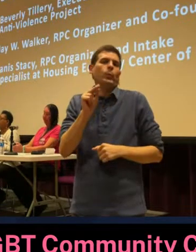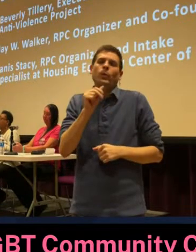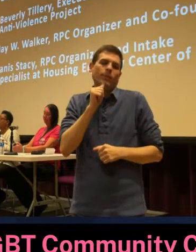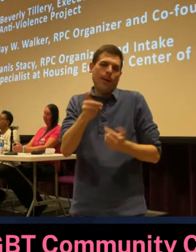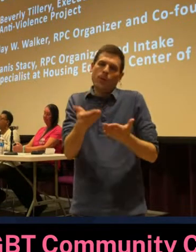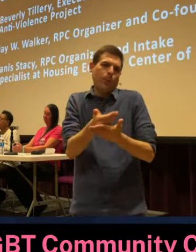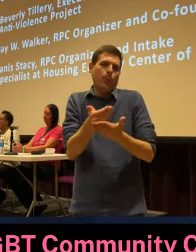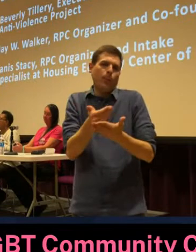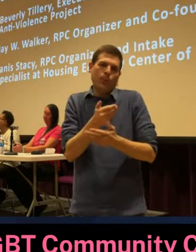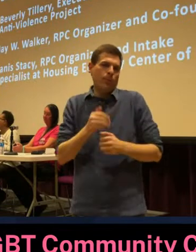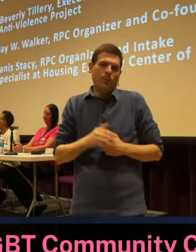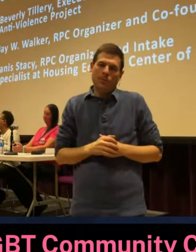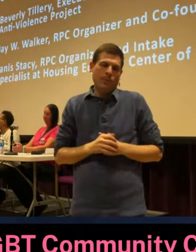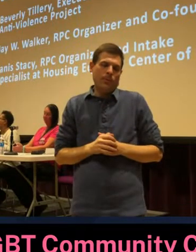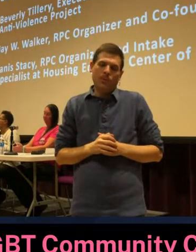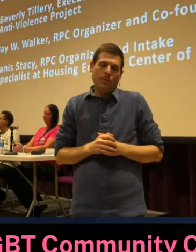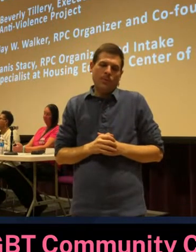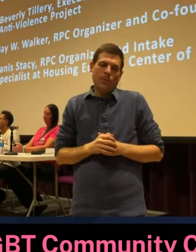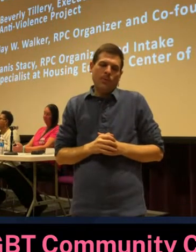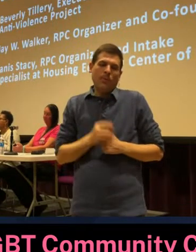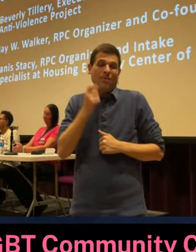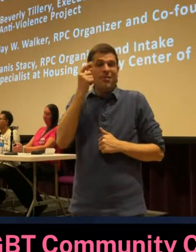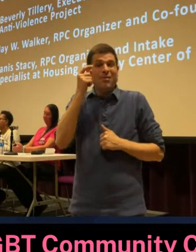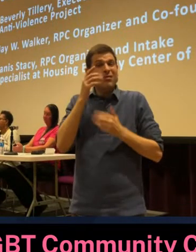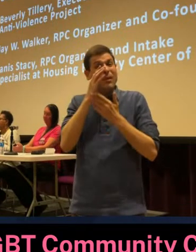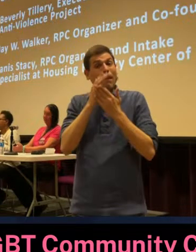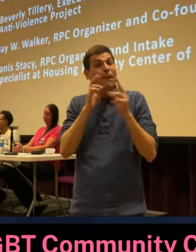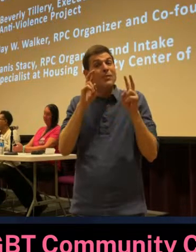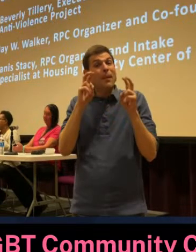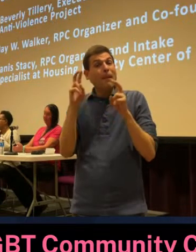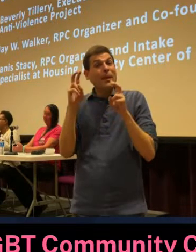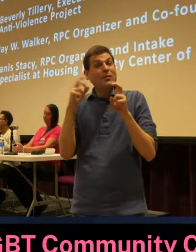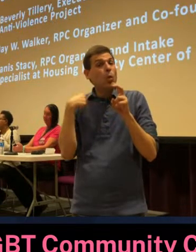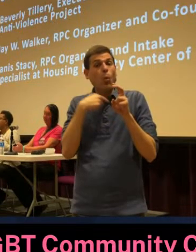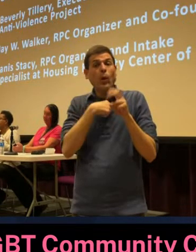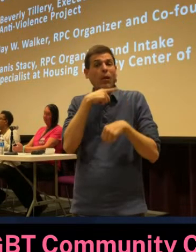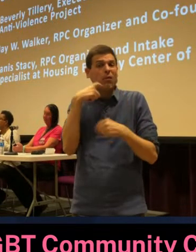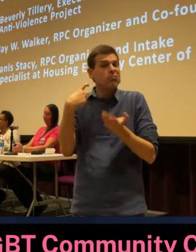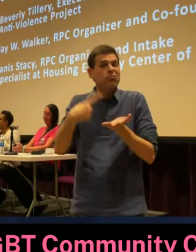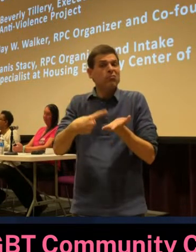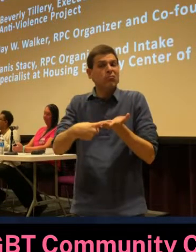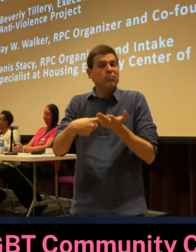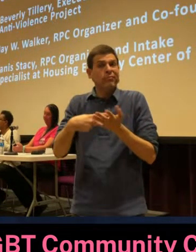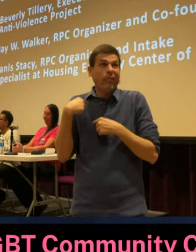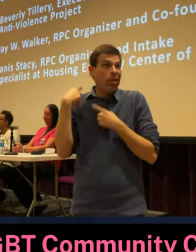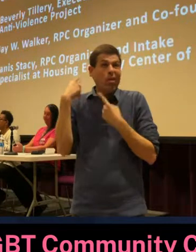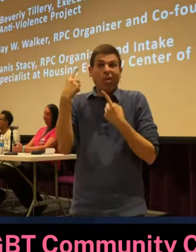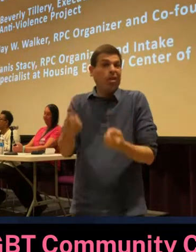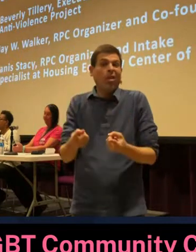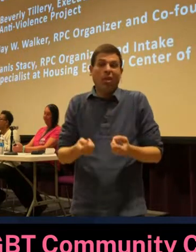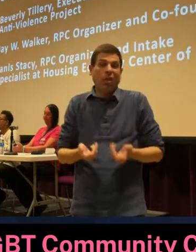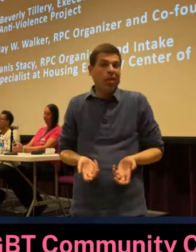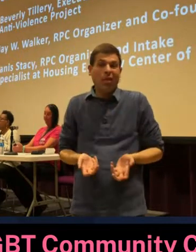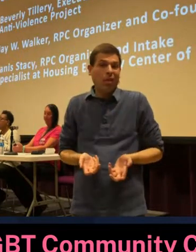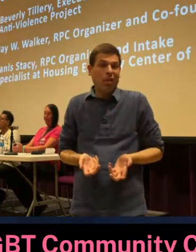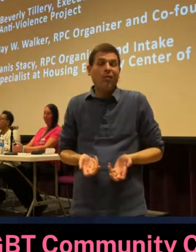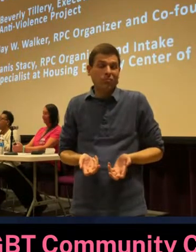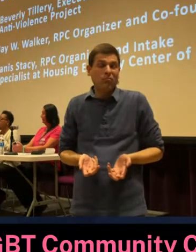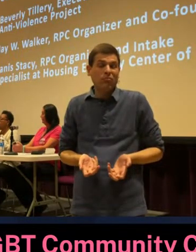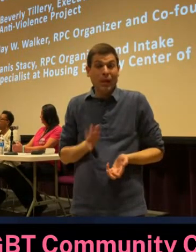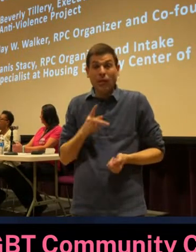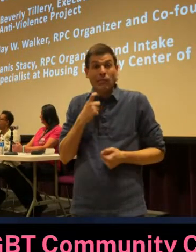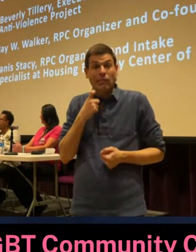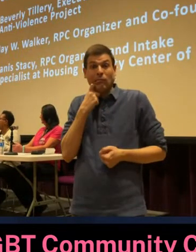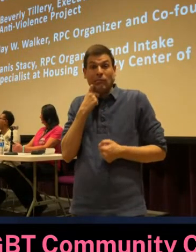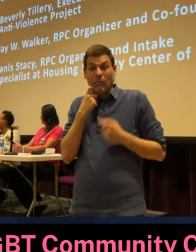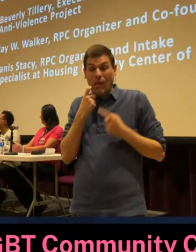We've been actually talking about some of these things for many years, but even just more recently, we